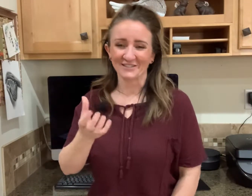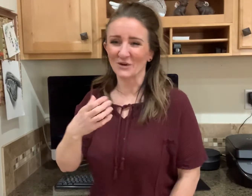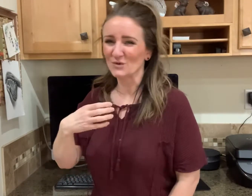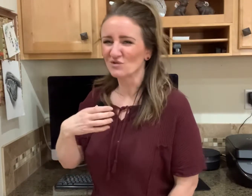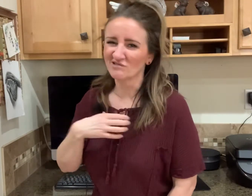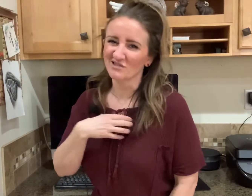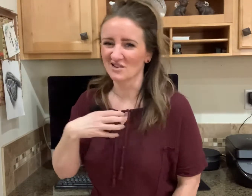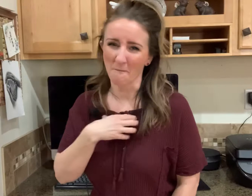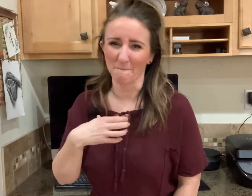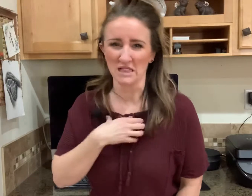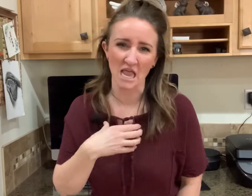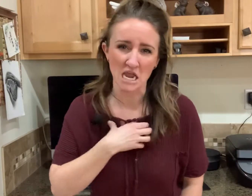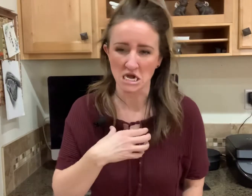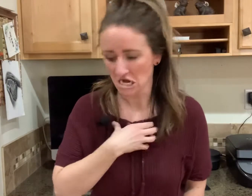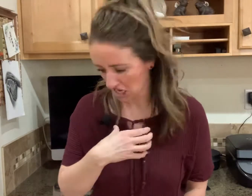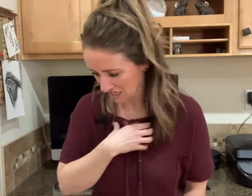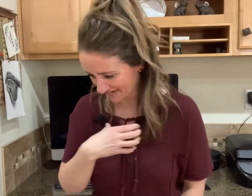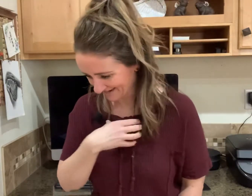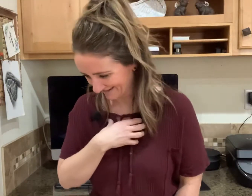So complain.